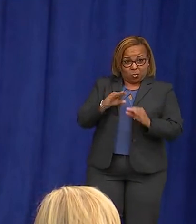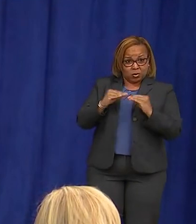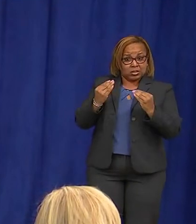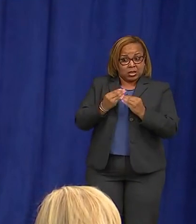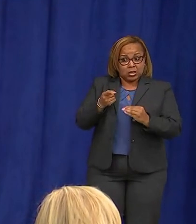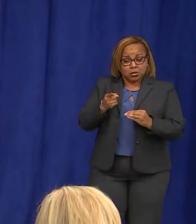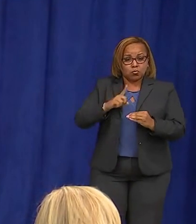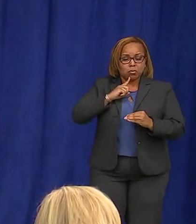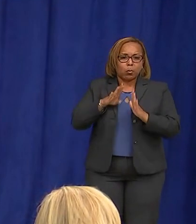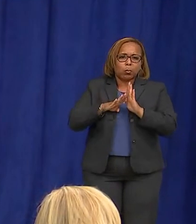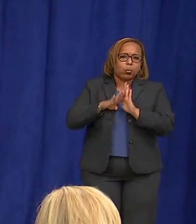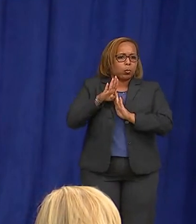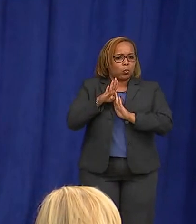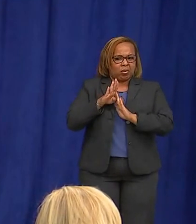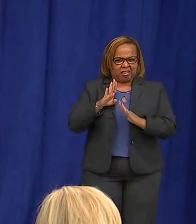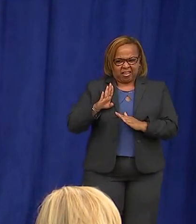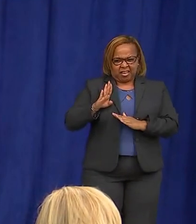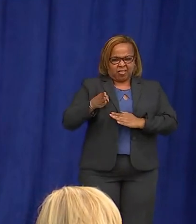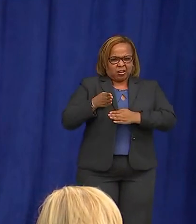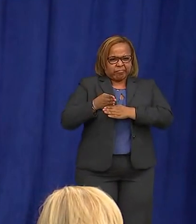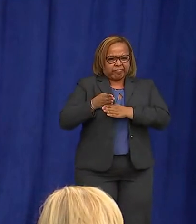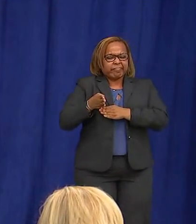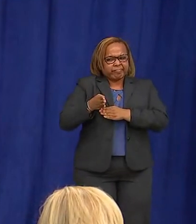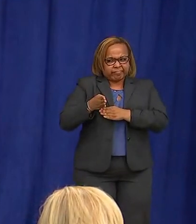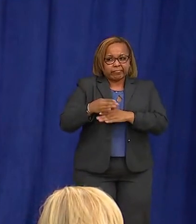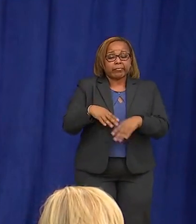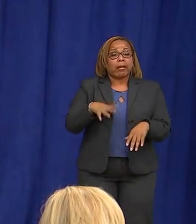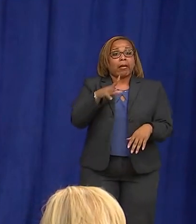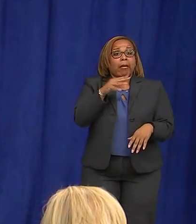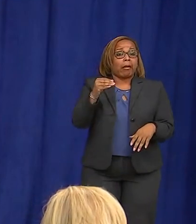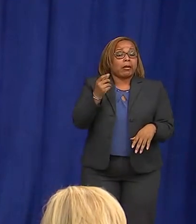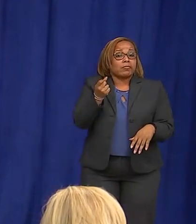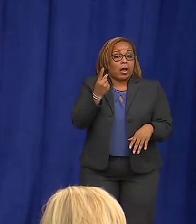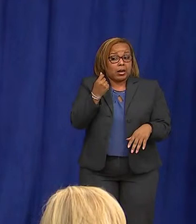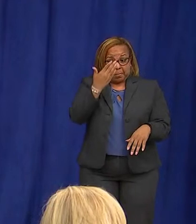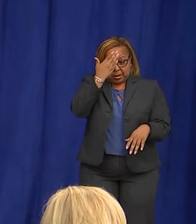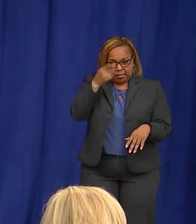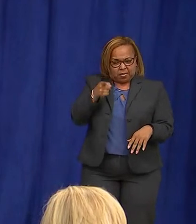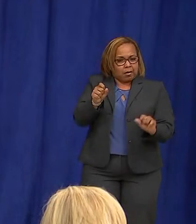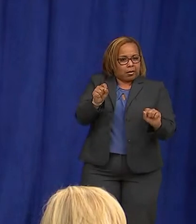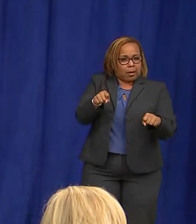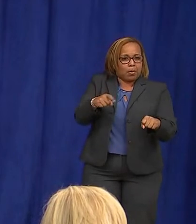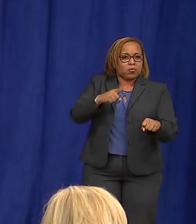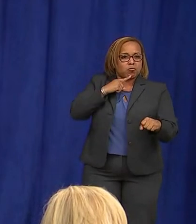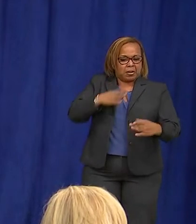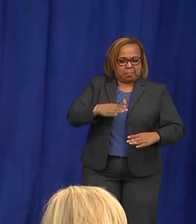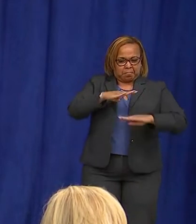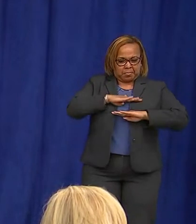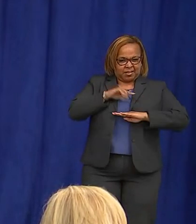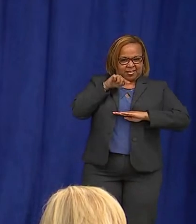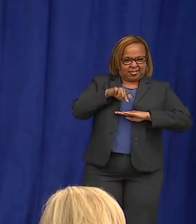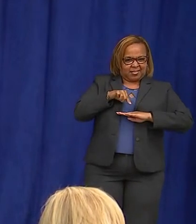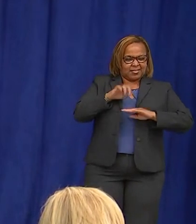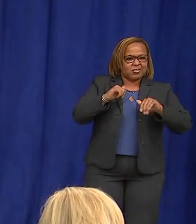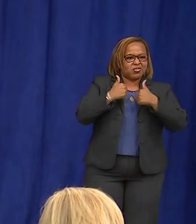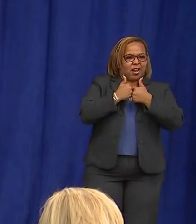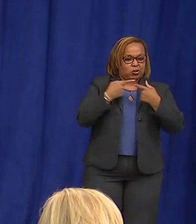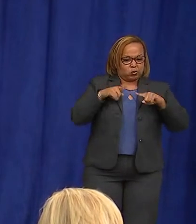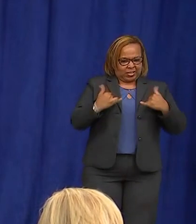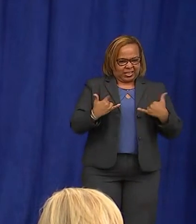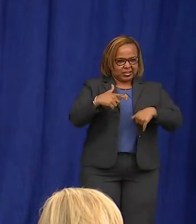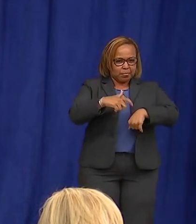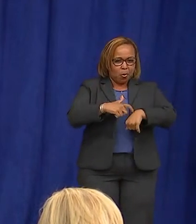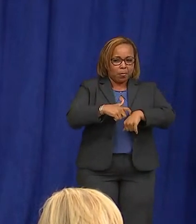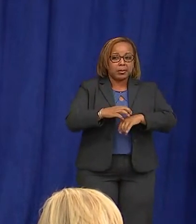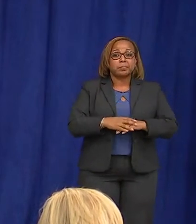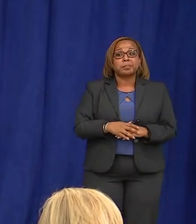organizations excel in their respective civic missions, and finally, because they are capable of meeting this challenge in this